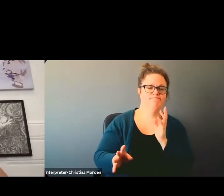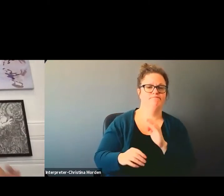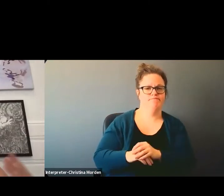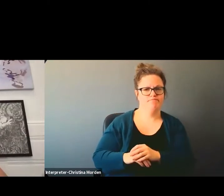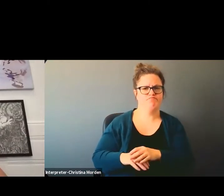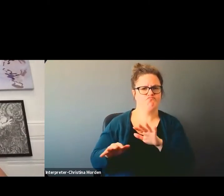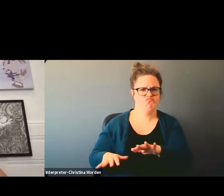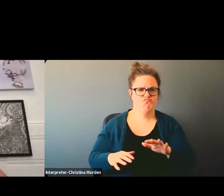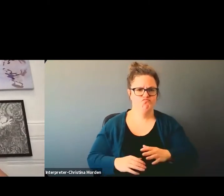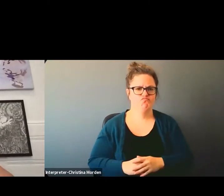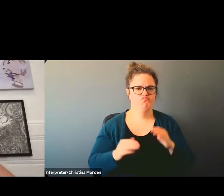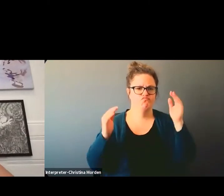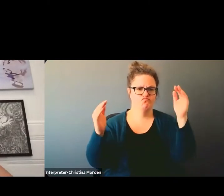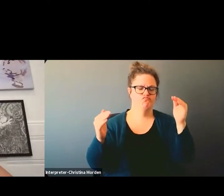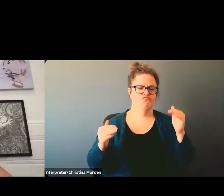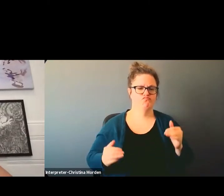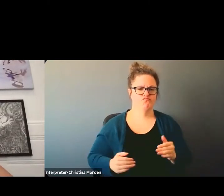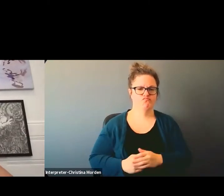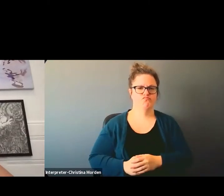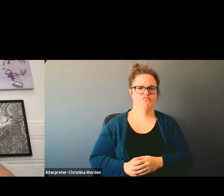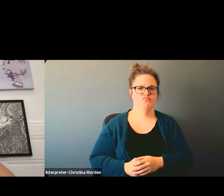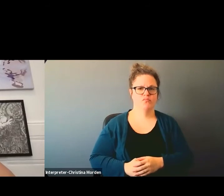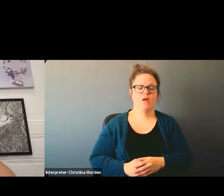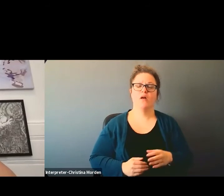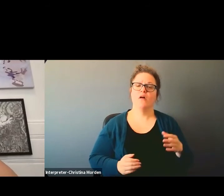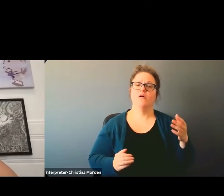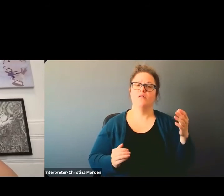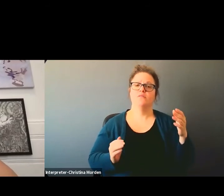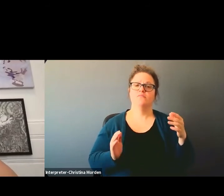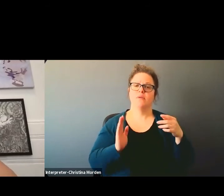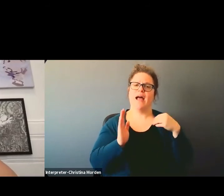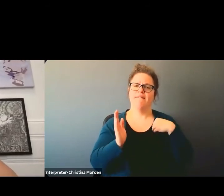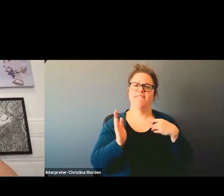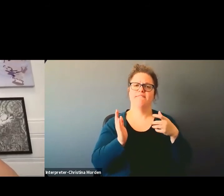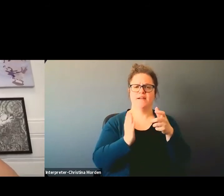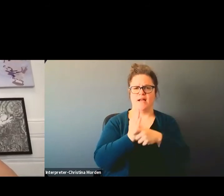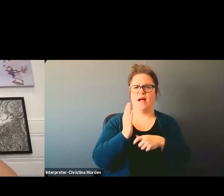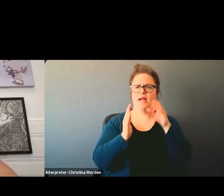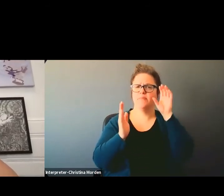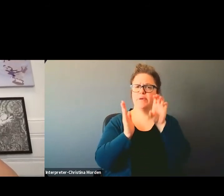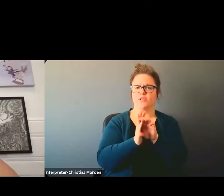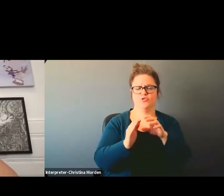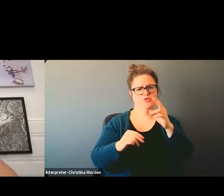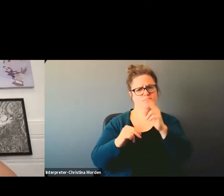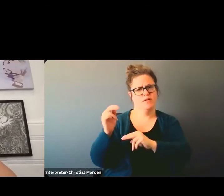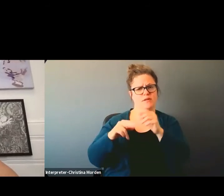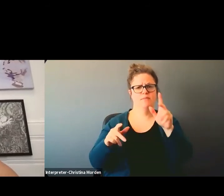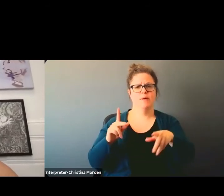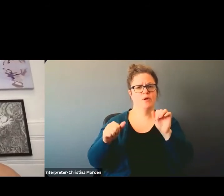guide of your venue for people to view ahead of time. And speaking about